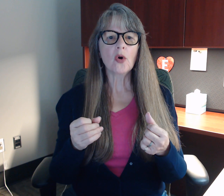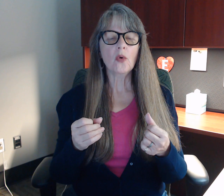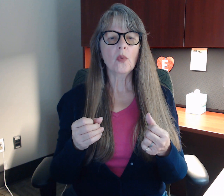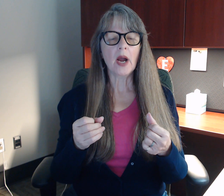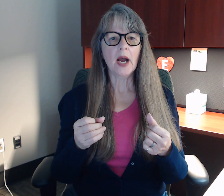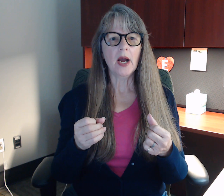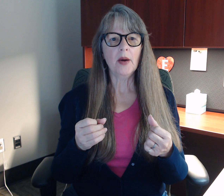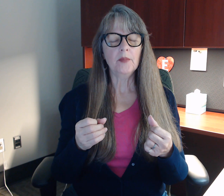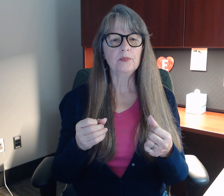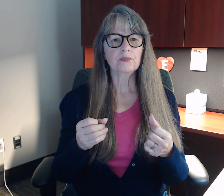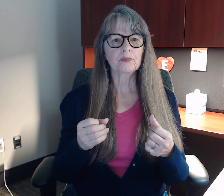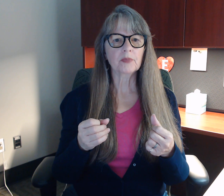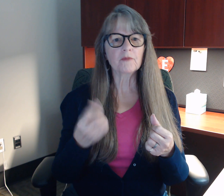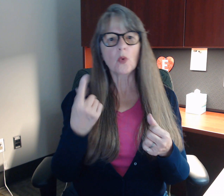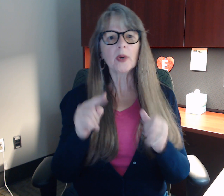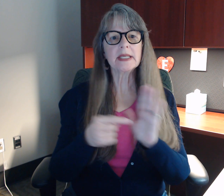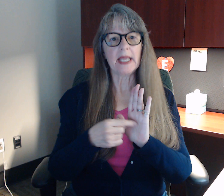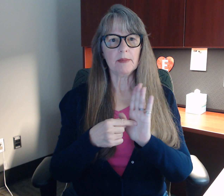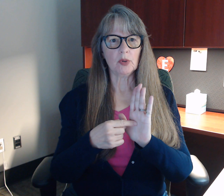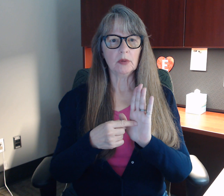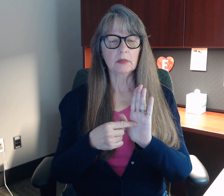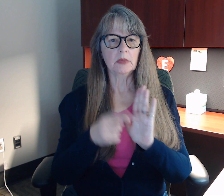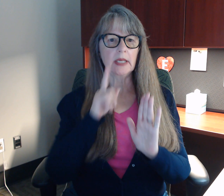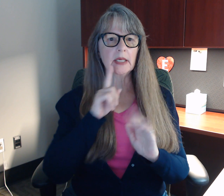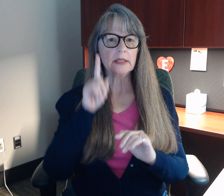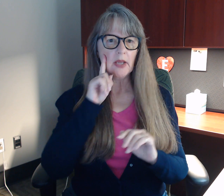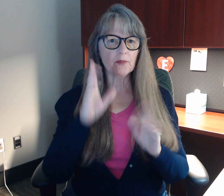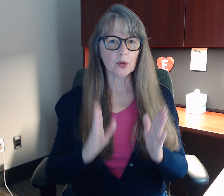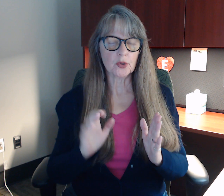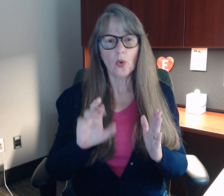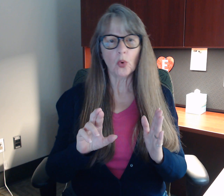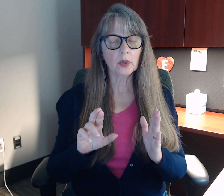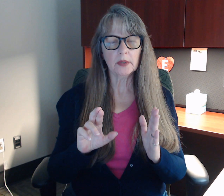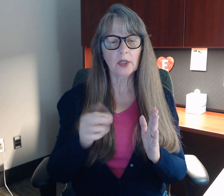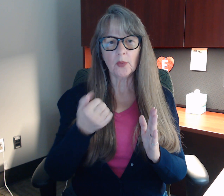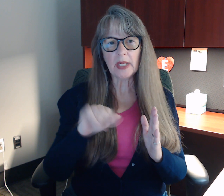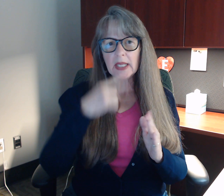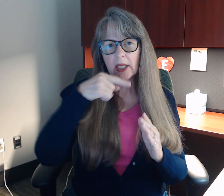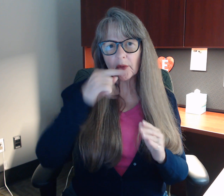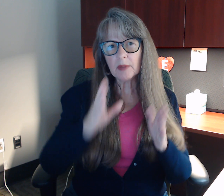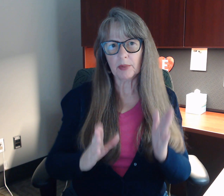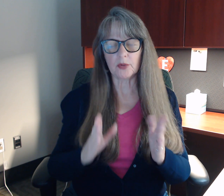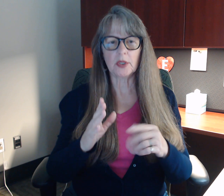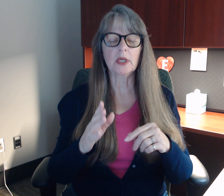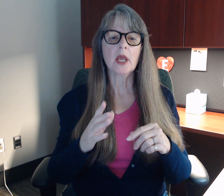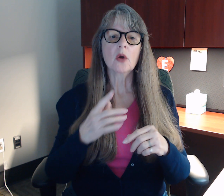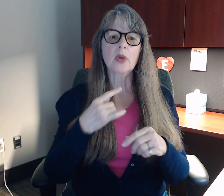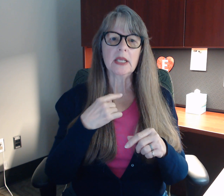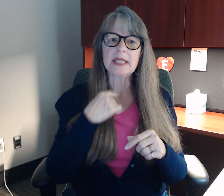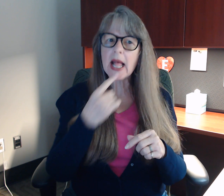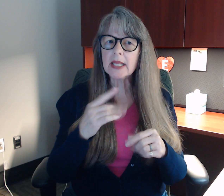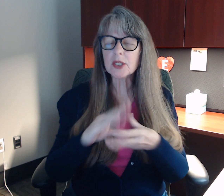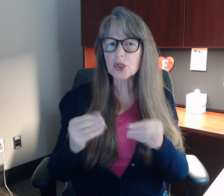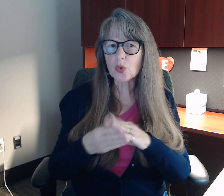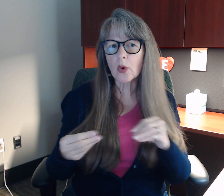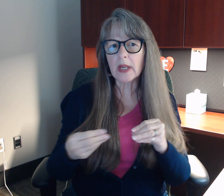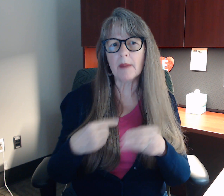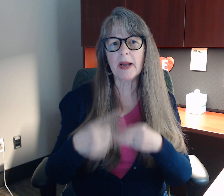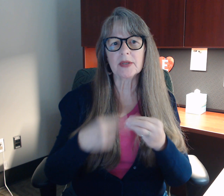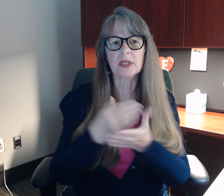So, for example, like a deaf person or, any hearing person is telling a story about something